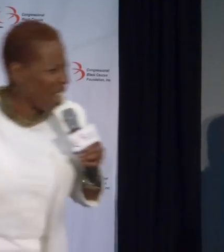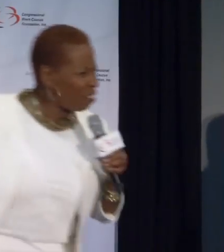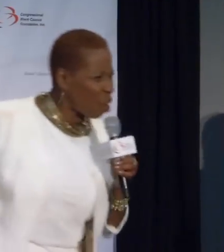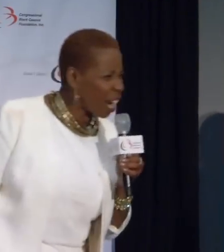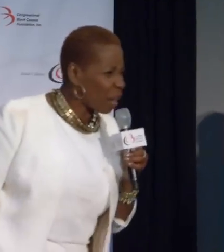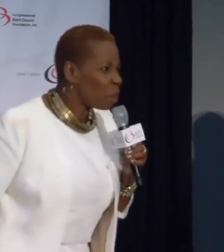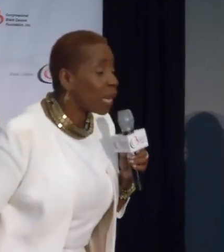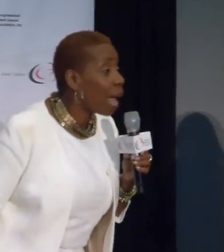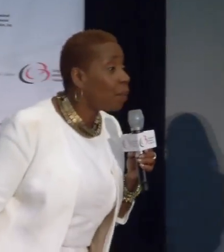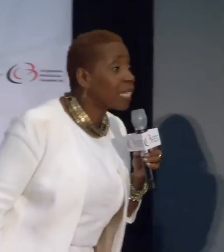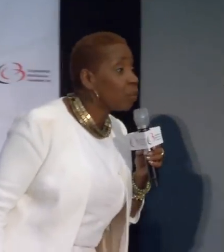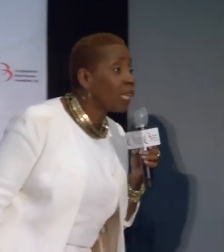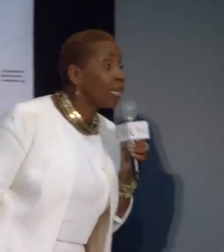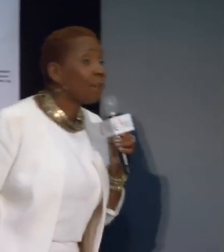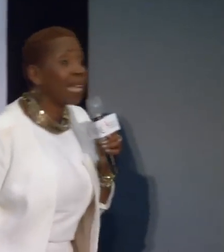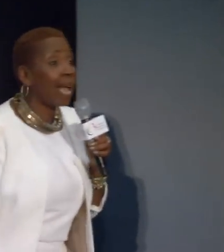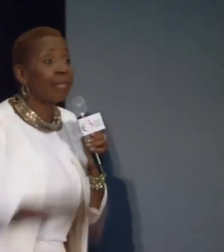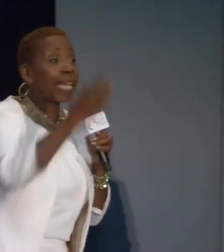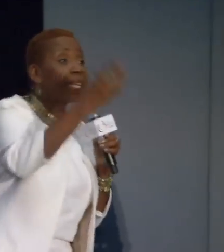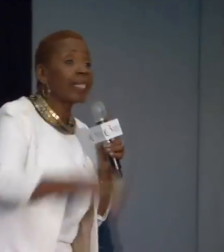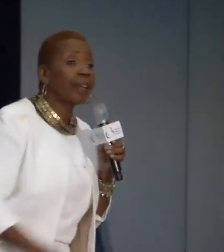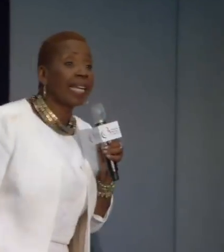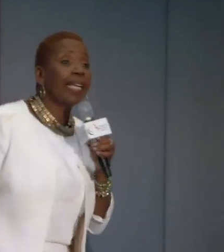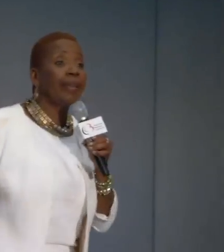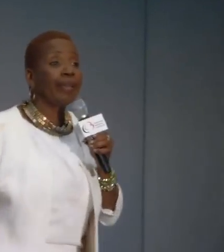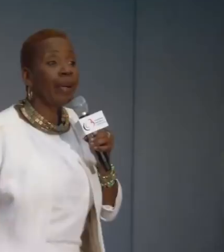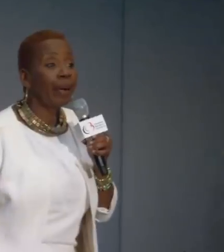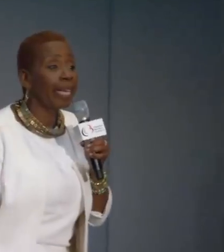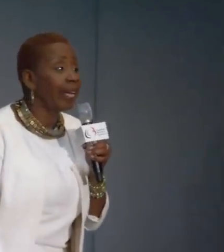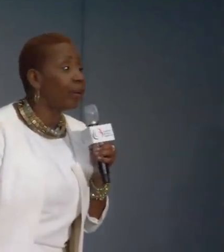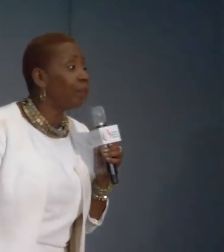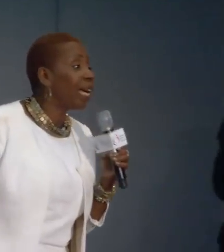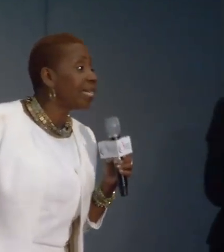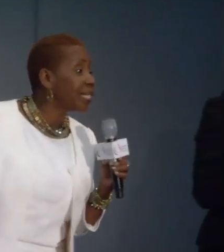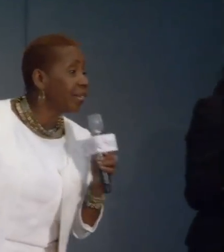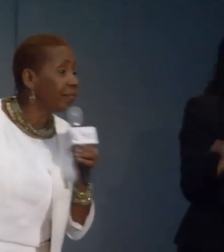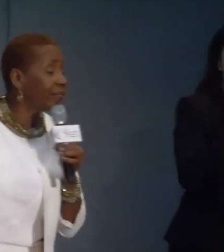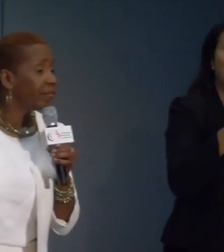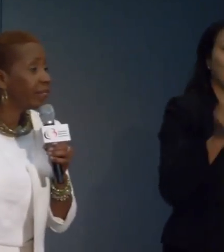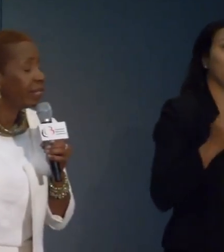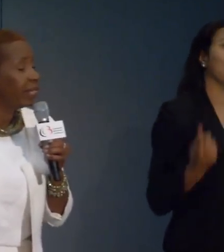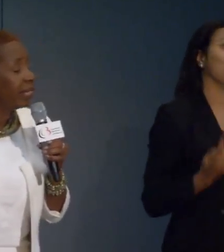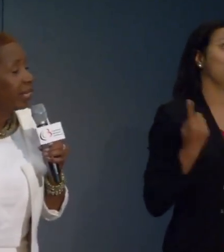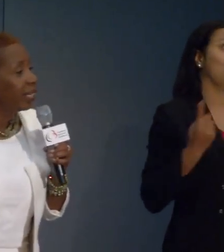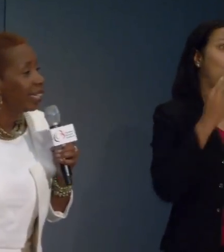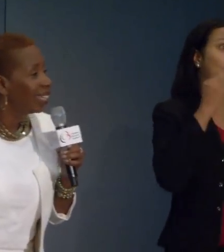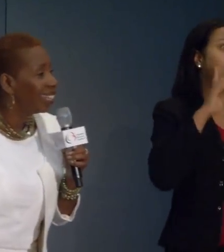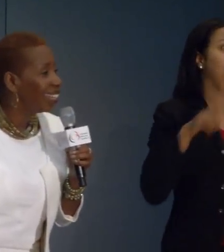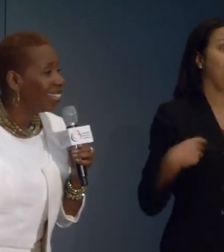was there for him when I wasn't willing to be. I was out here trying to heal y'all. He home by himself.